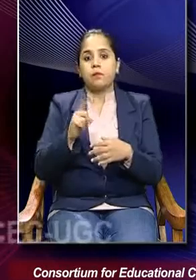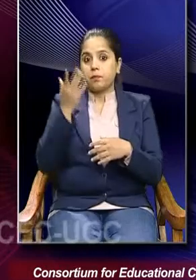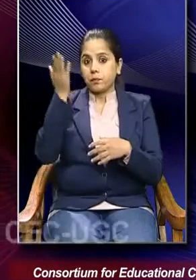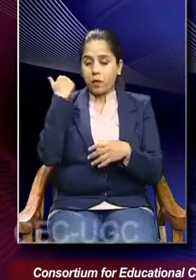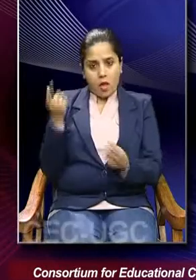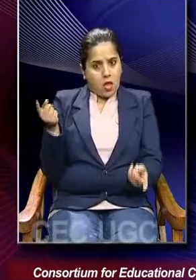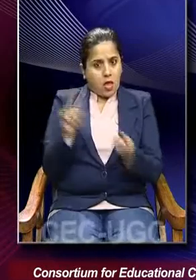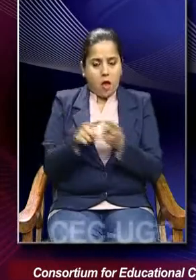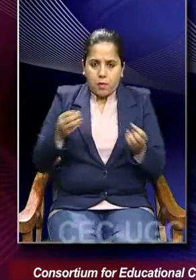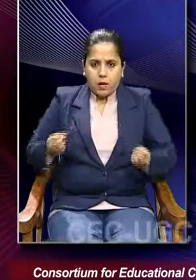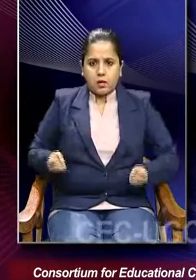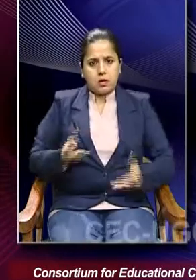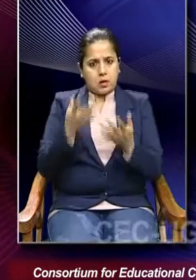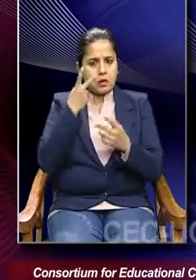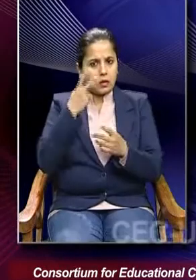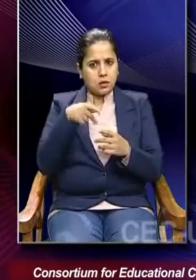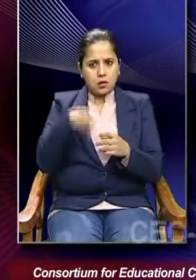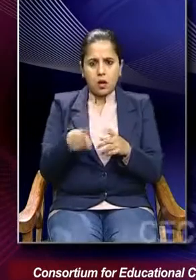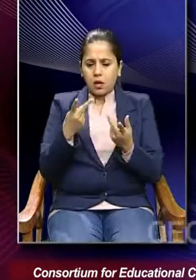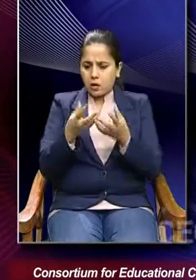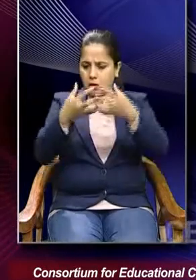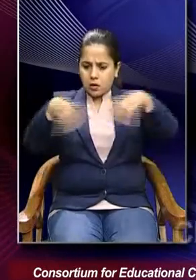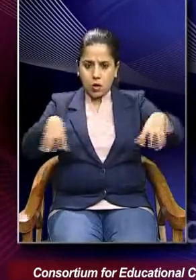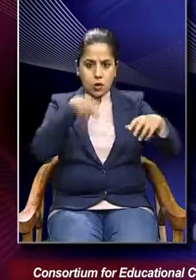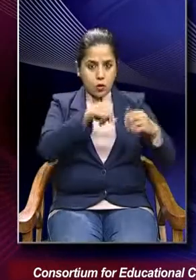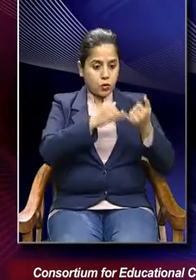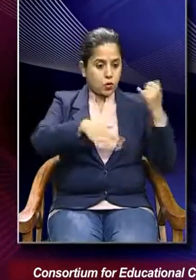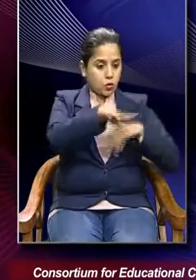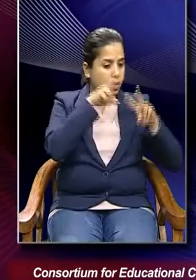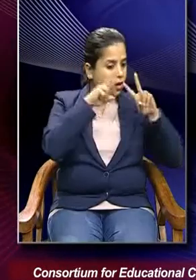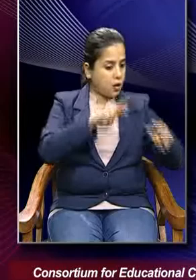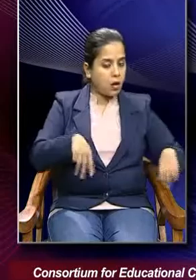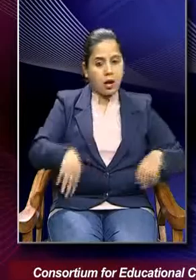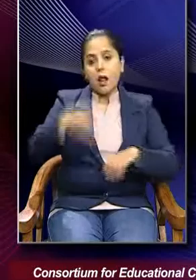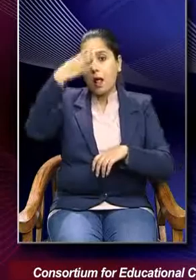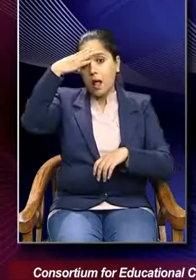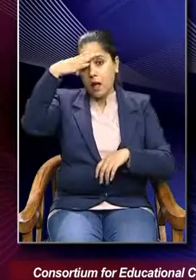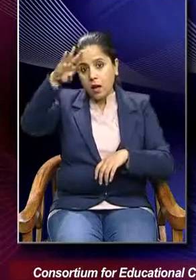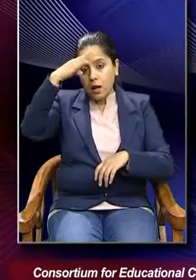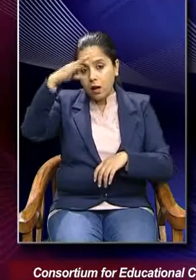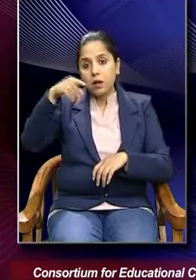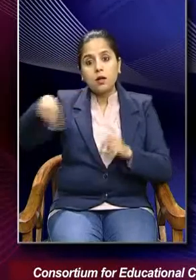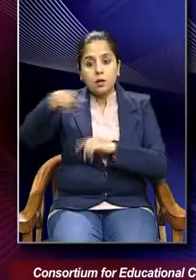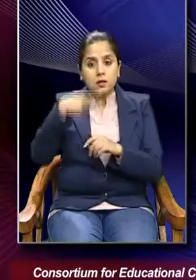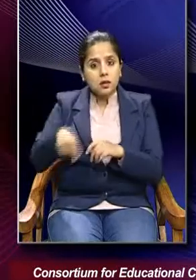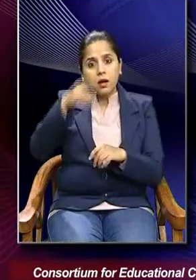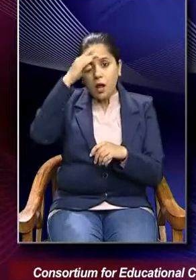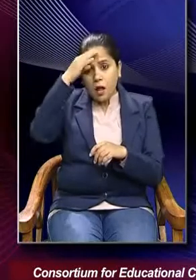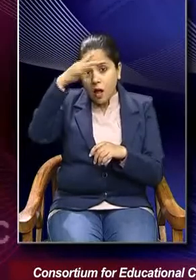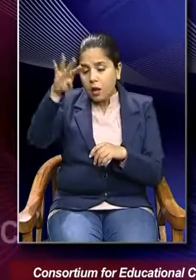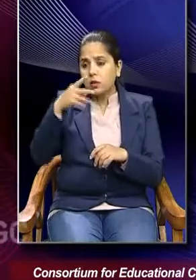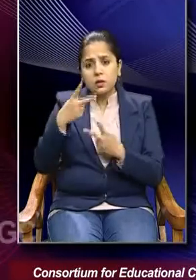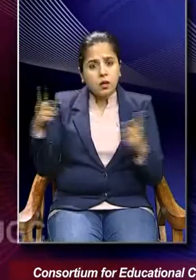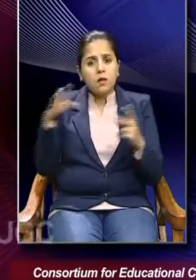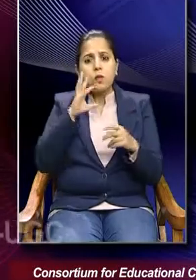emerging, there was a distinction made between sociology and anthropology. So people were saying that sociology is